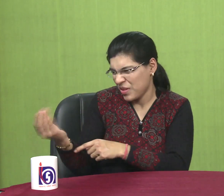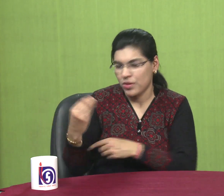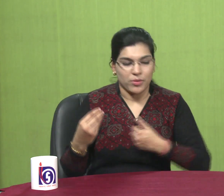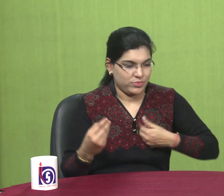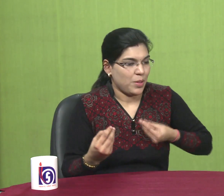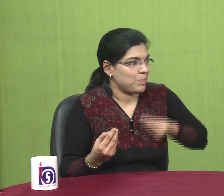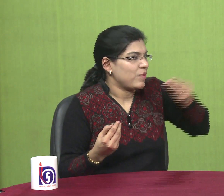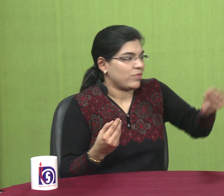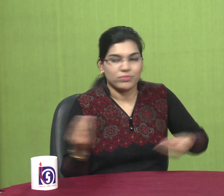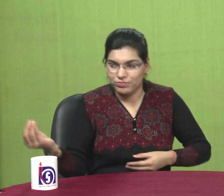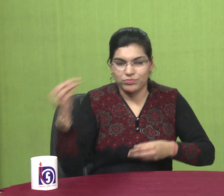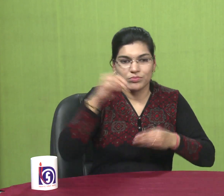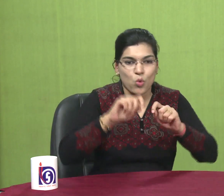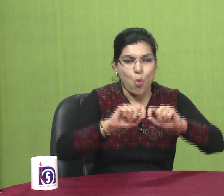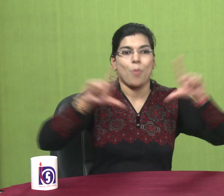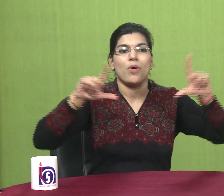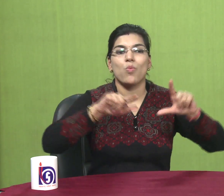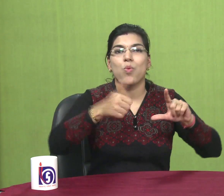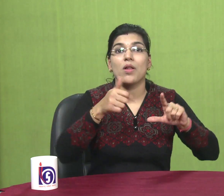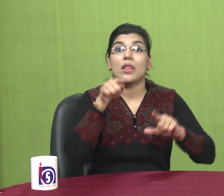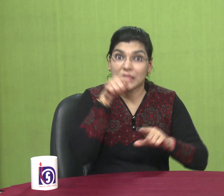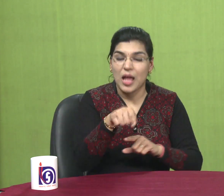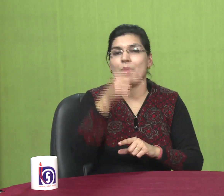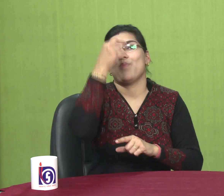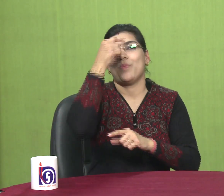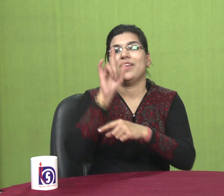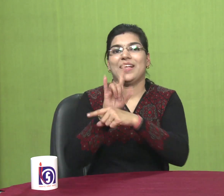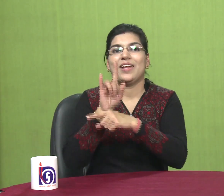Without a password, nobody can access one's Wi-Fi.